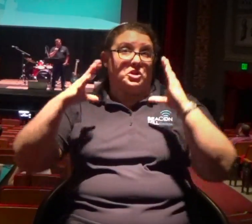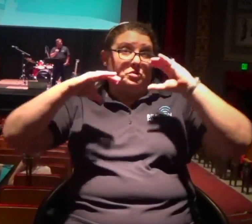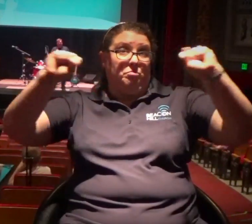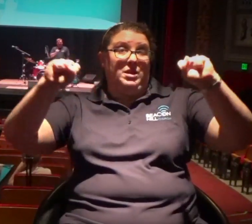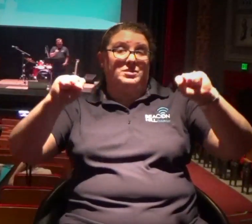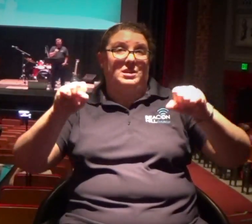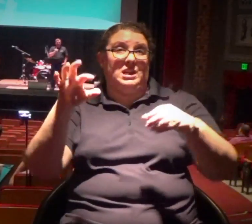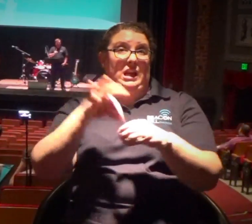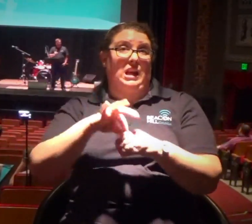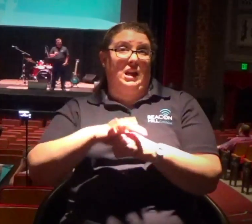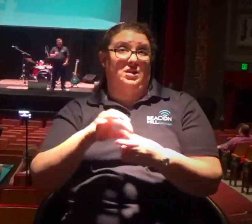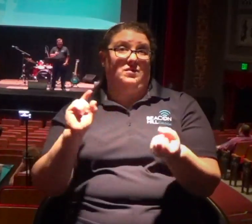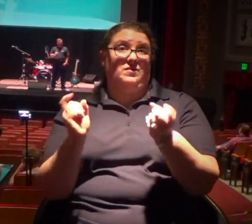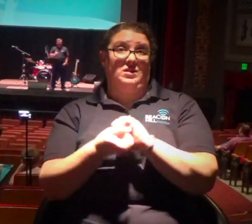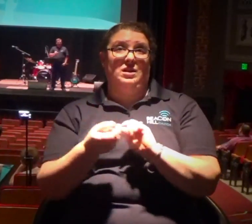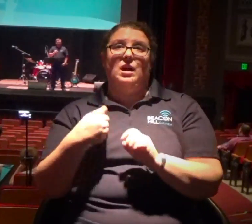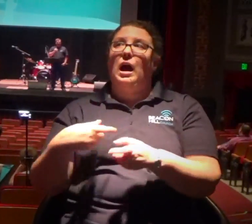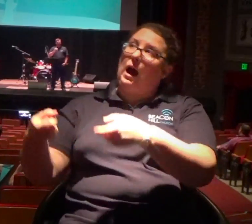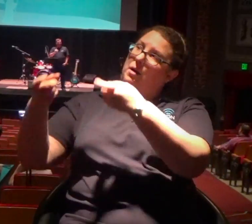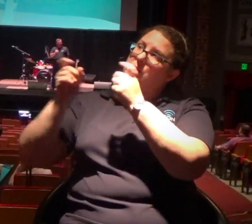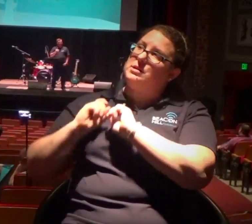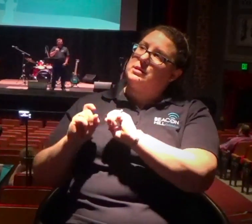given a profile of who a